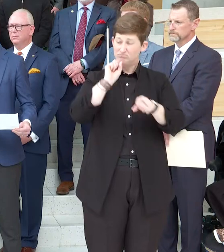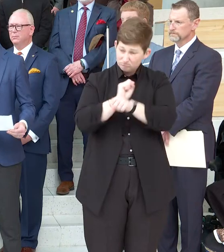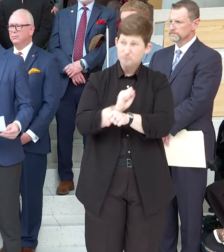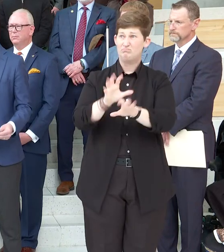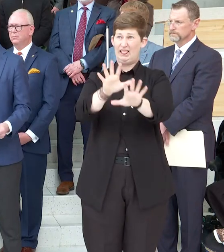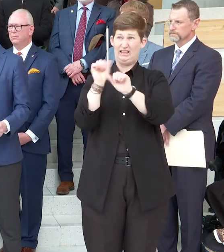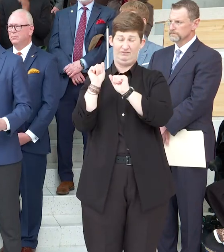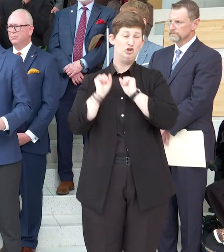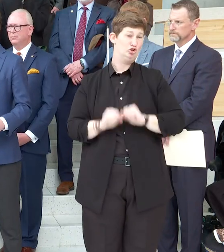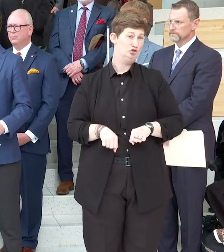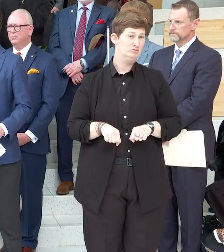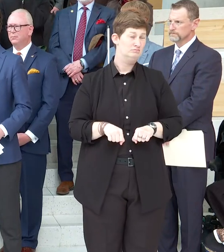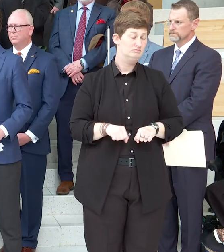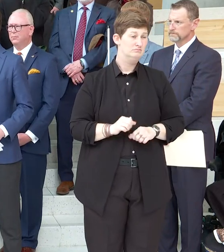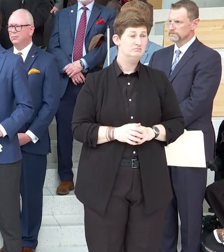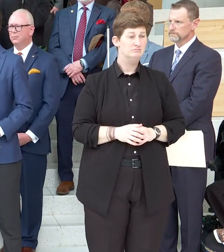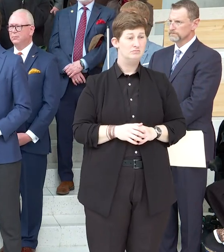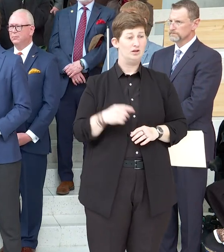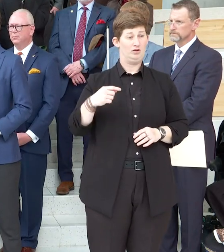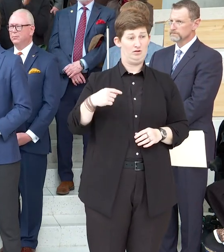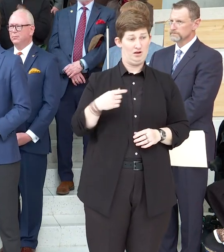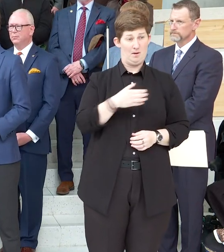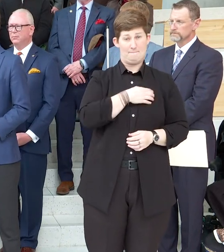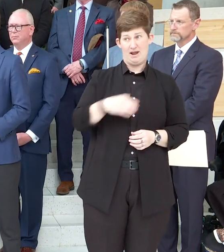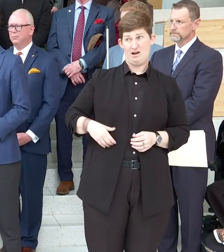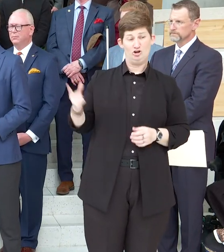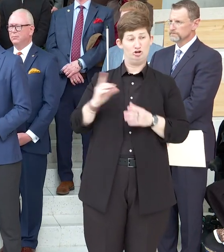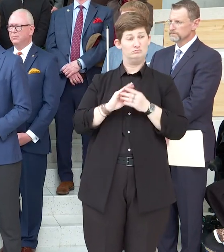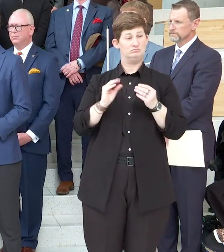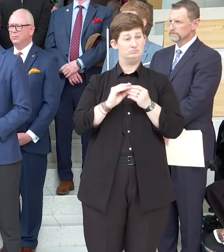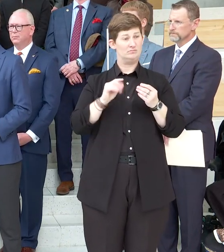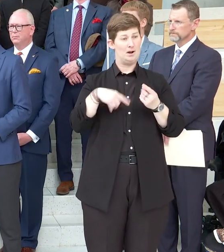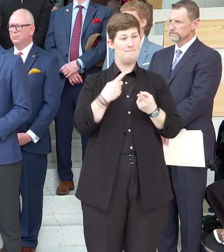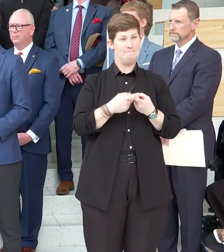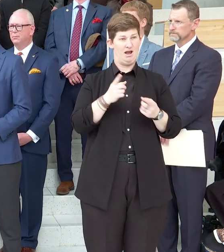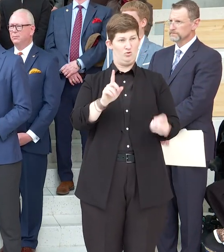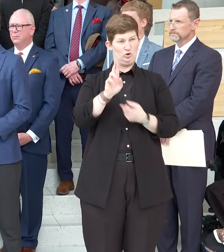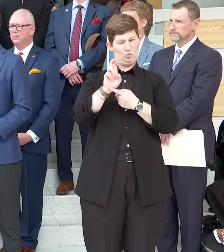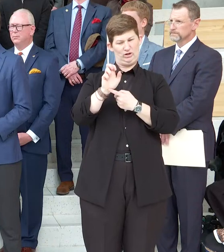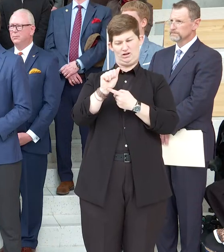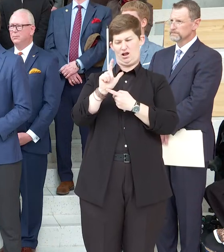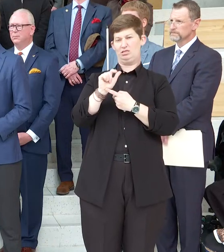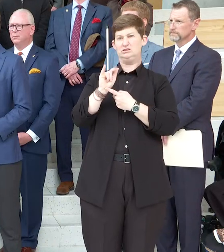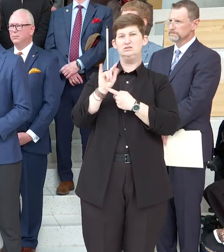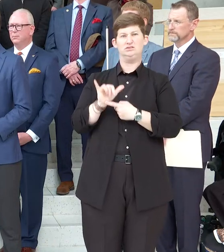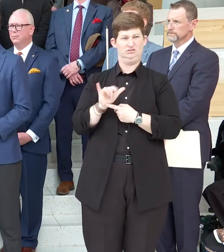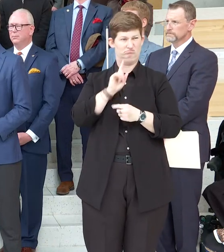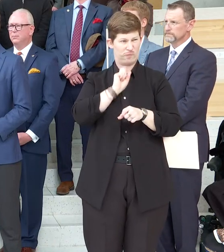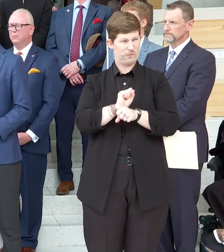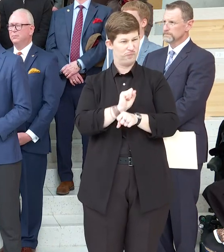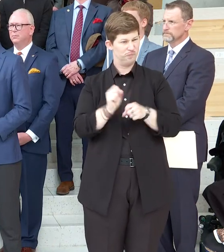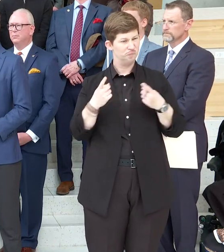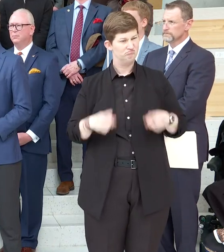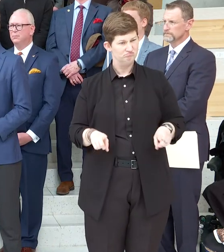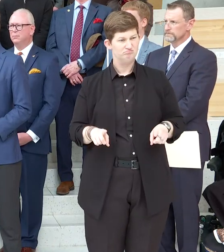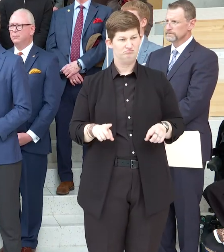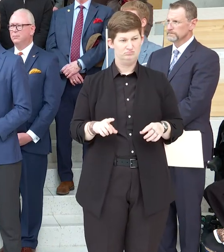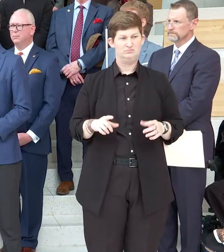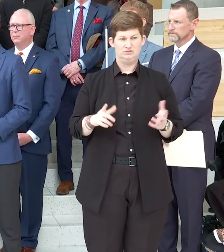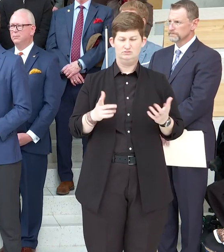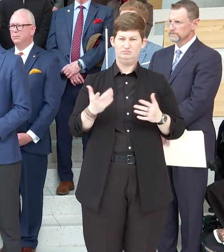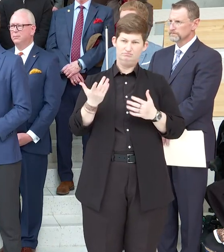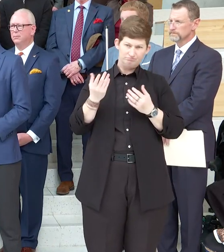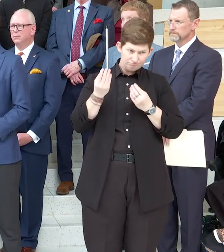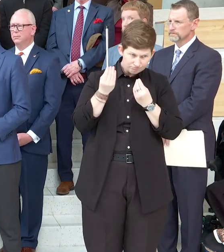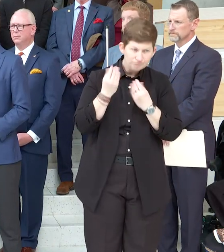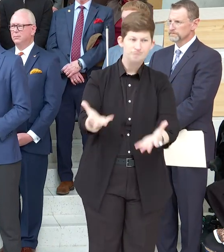launching Rideshare Reality MSP. The mayor talked about that reality conversation with a call to action to council members and a plan of tracking the economic impact